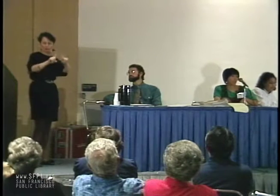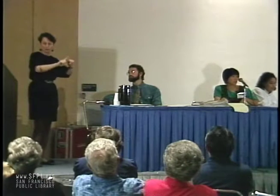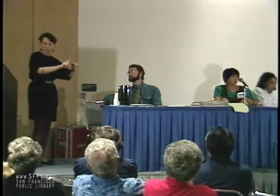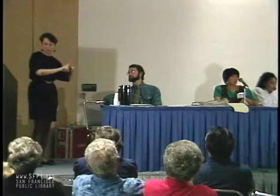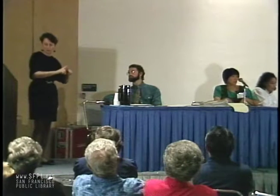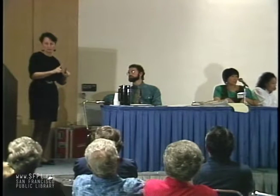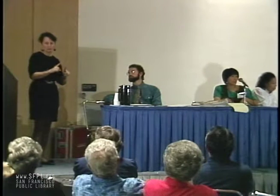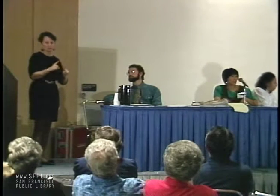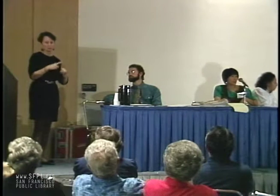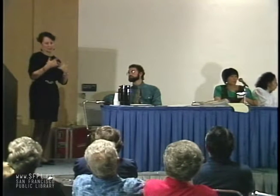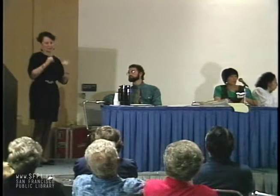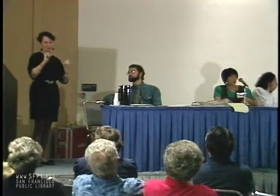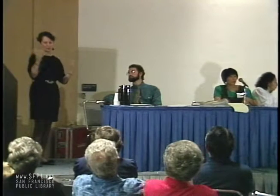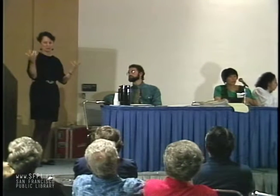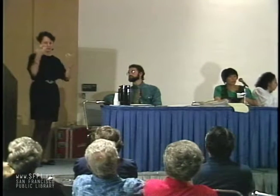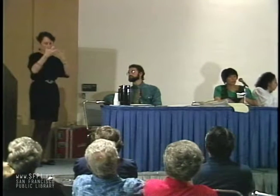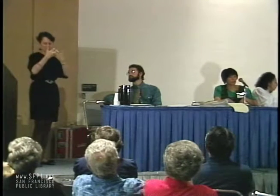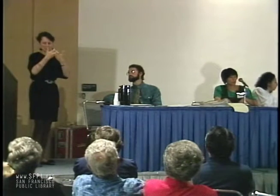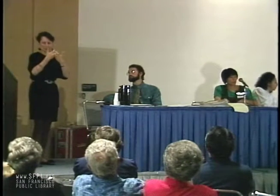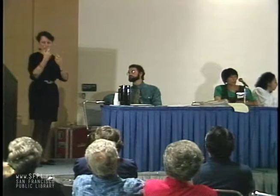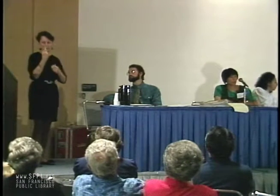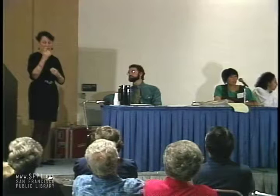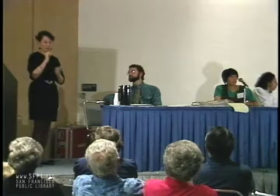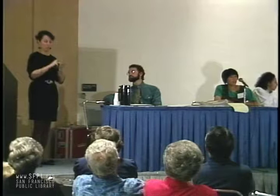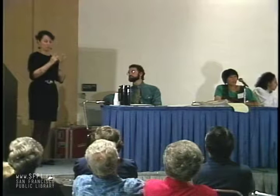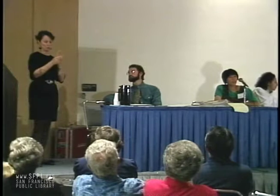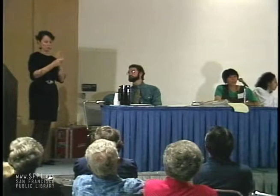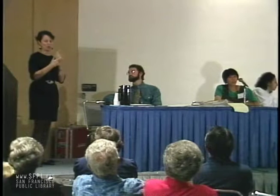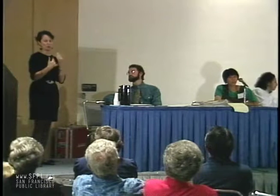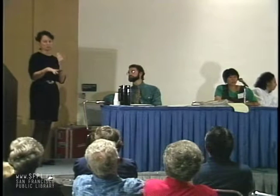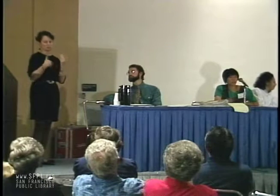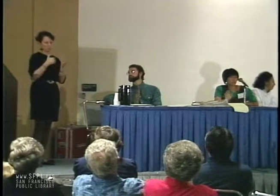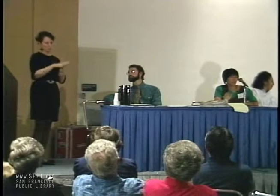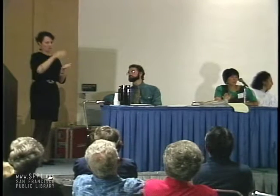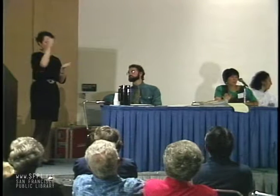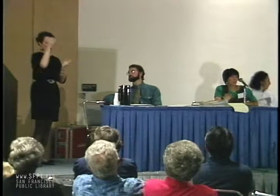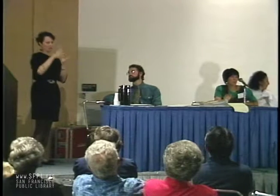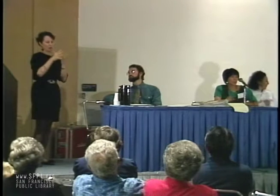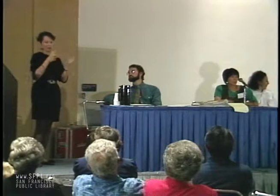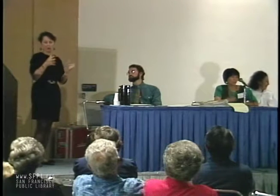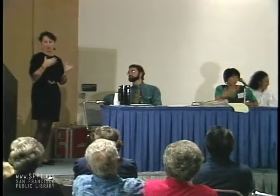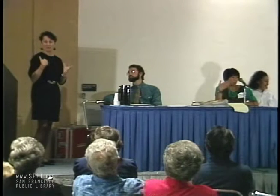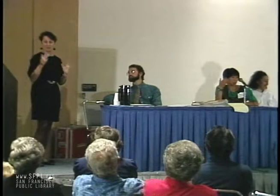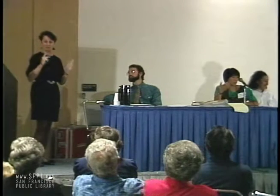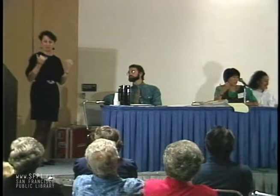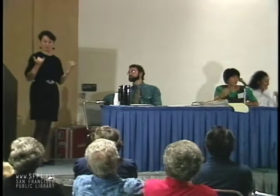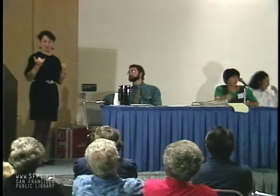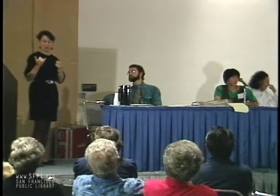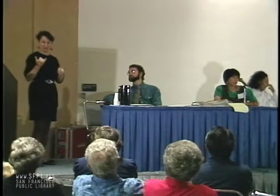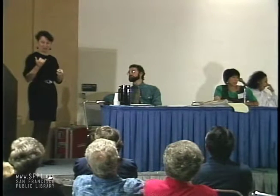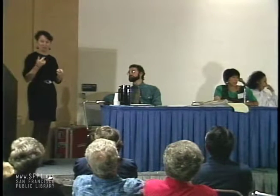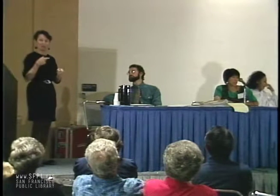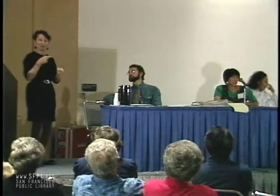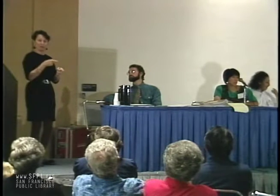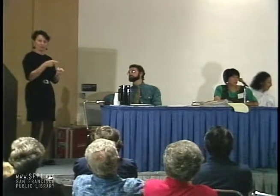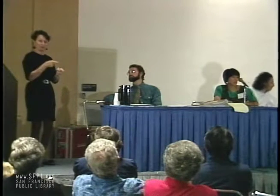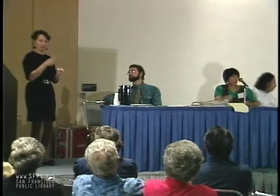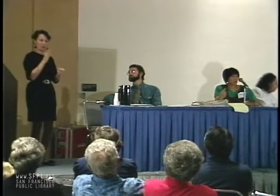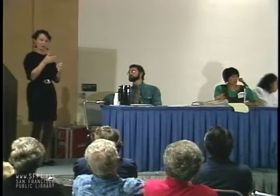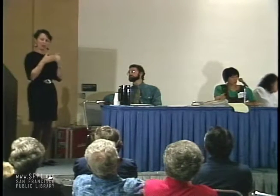group. That program has taught us a whole lot, and the youth that are coming up there, they're the ones, again, that are going to be leading in the future, and perhaps